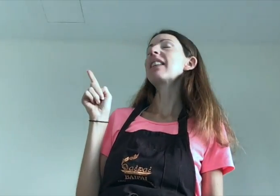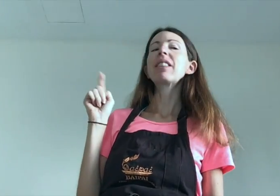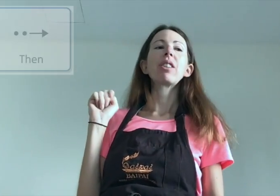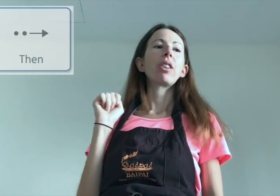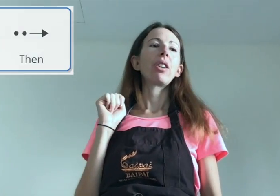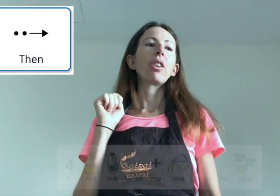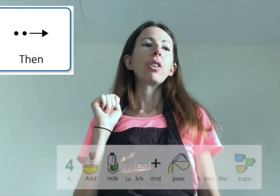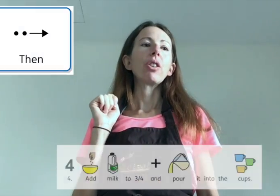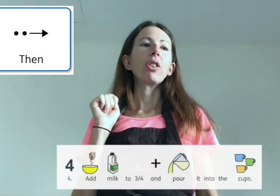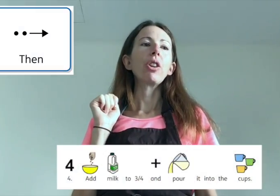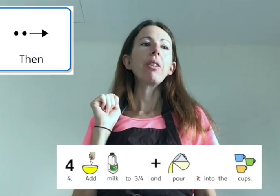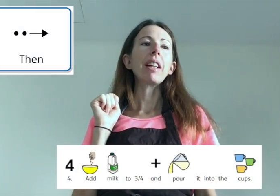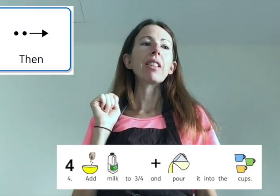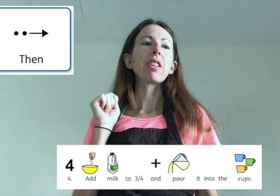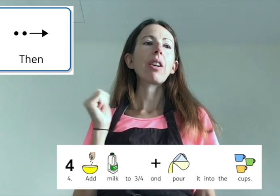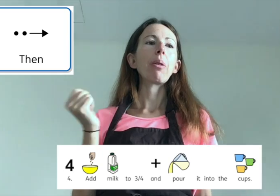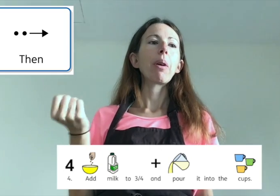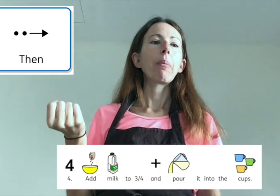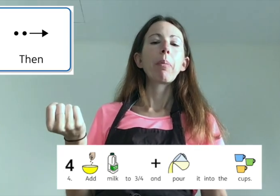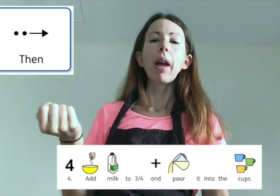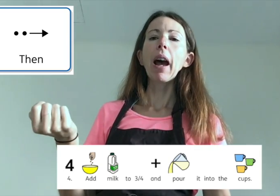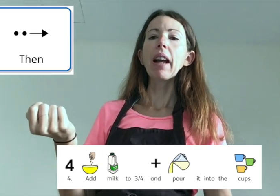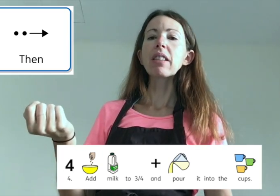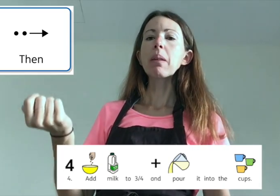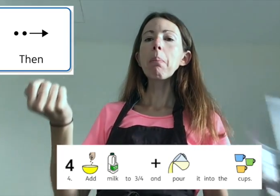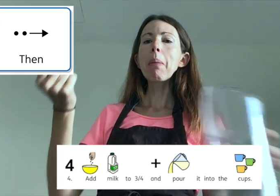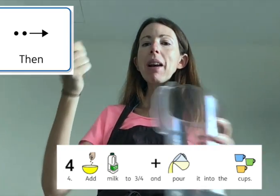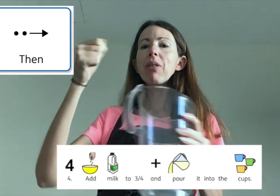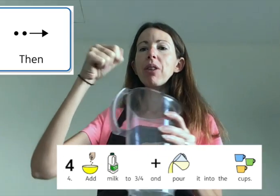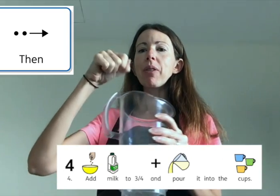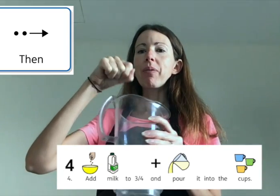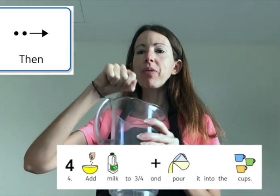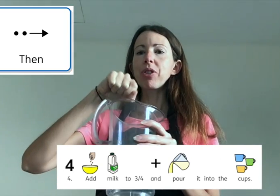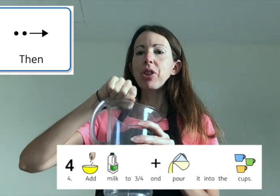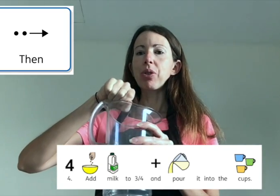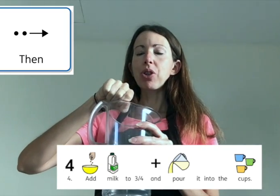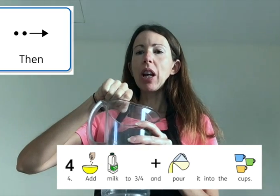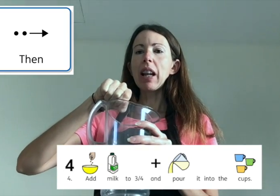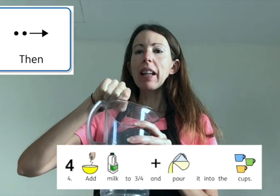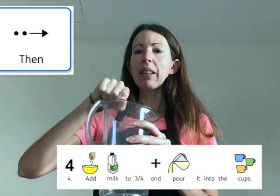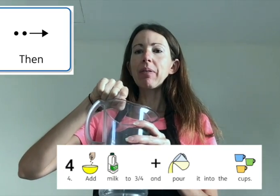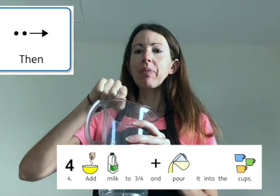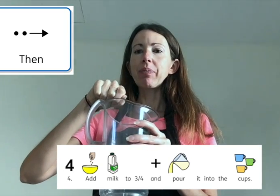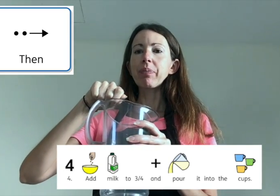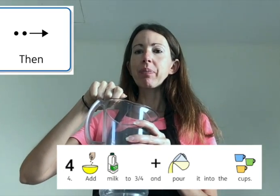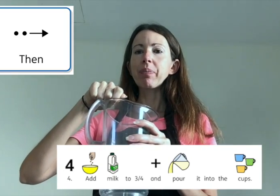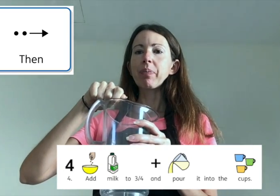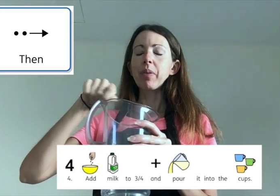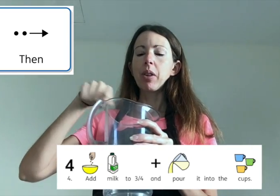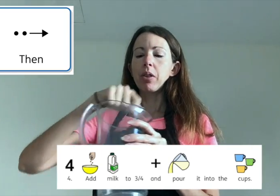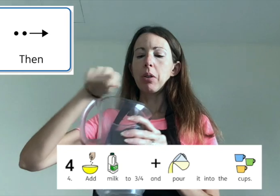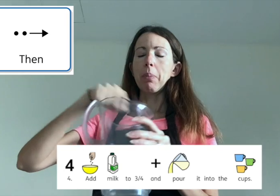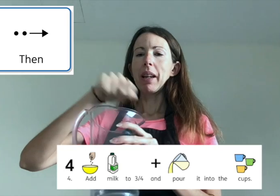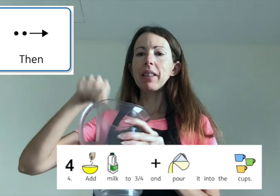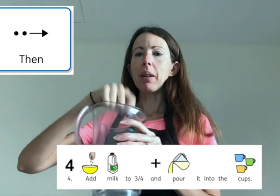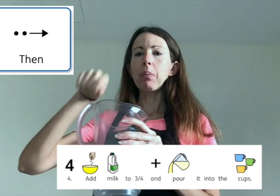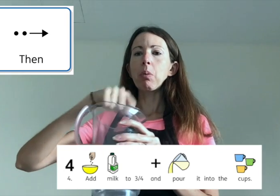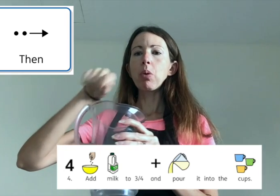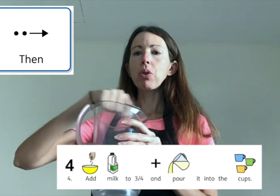Then you need to add some milk to your jelly. So mix up the water and